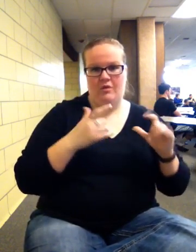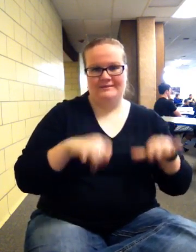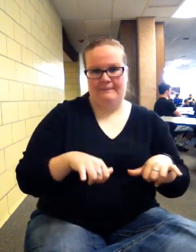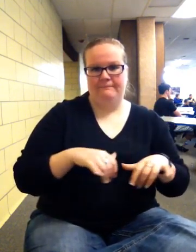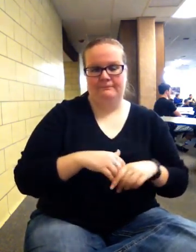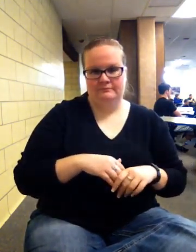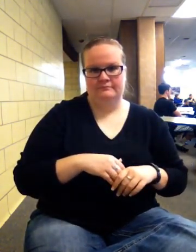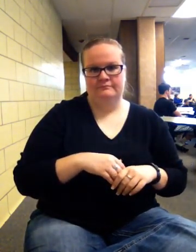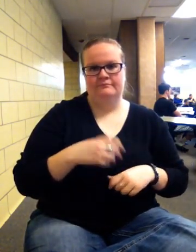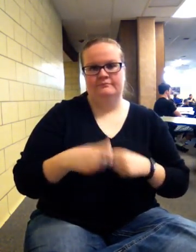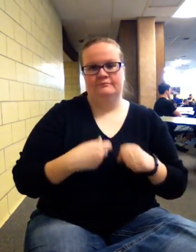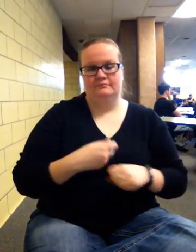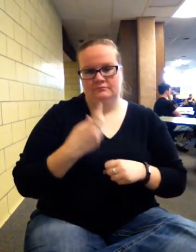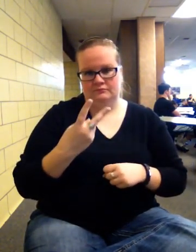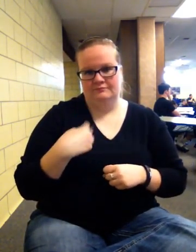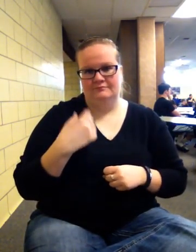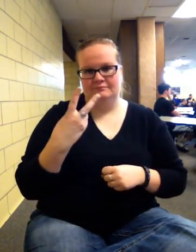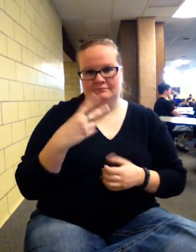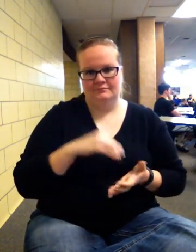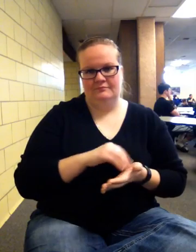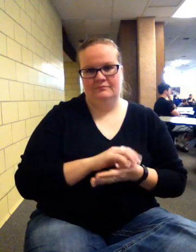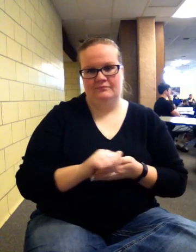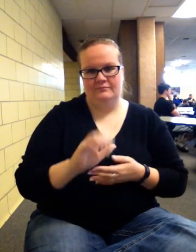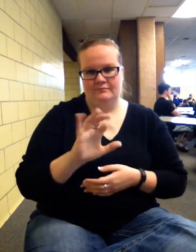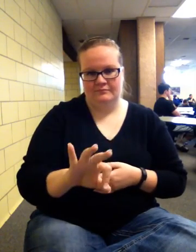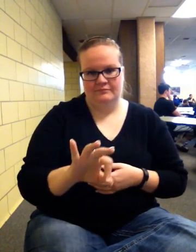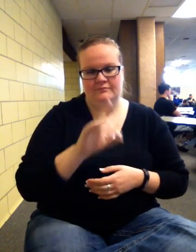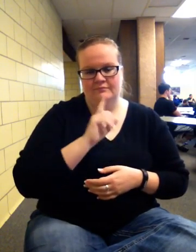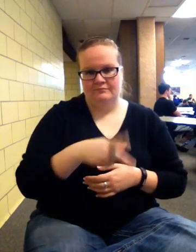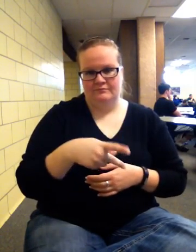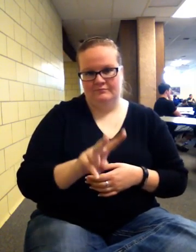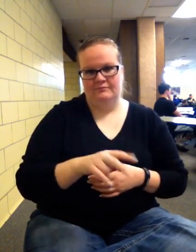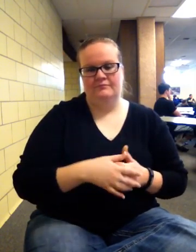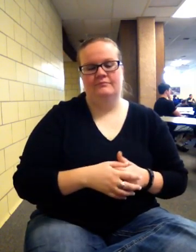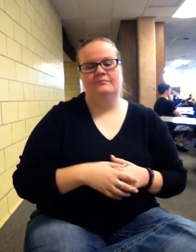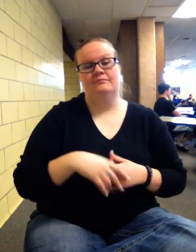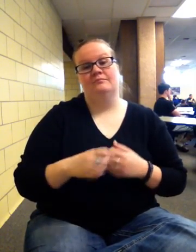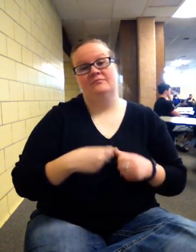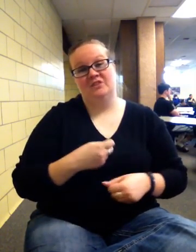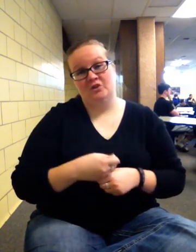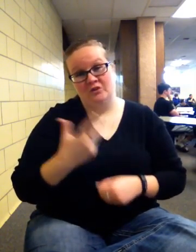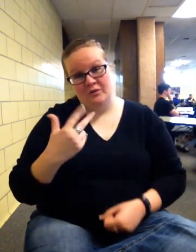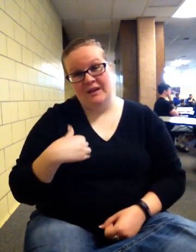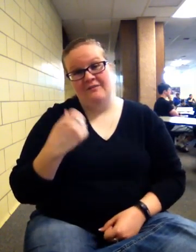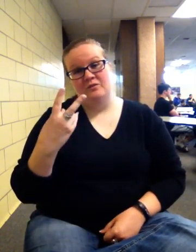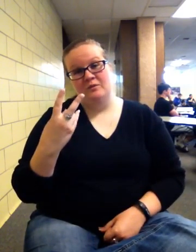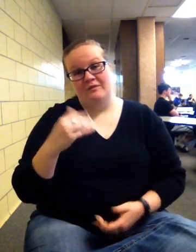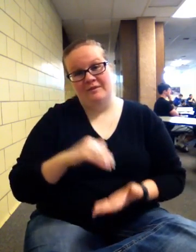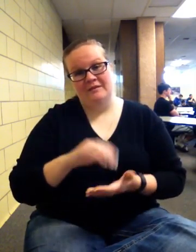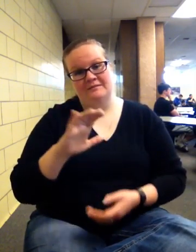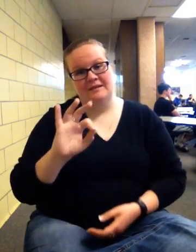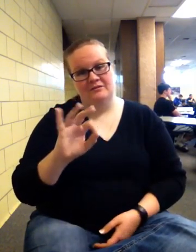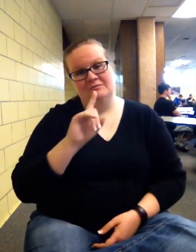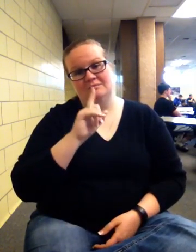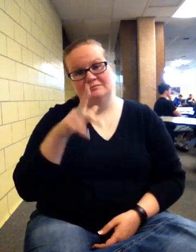So then year two, I have a $12,000 cash flow, so that's my present value. Year three, I've got a $12,000 cash flow, so that's my present value.